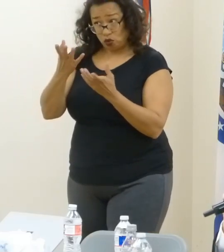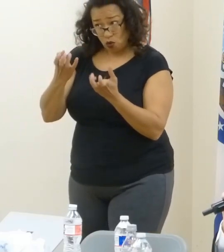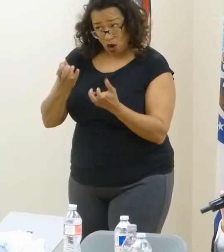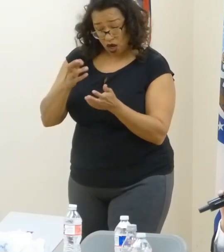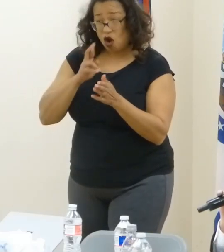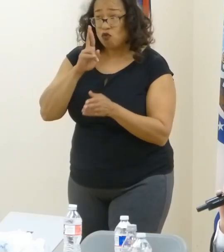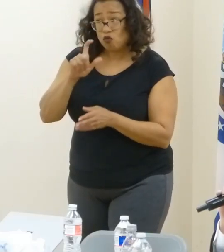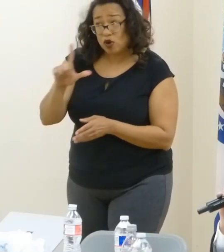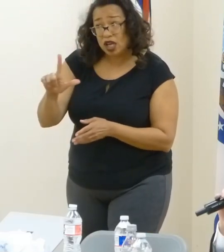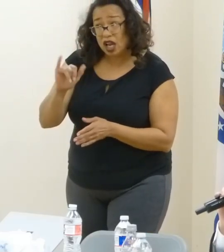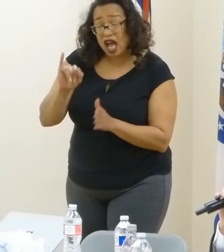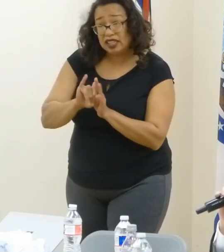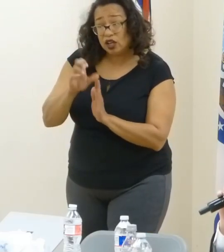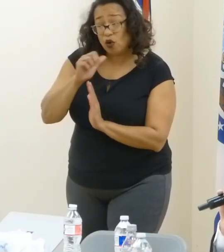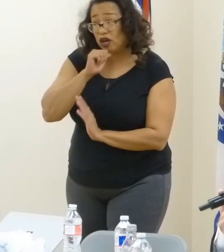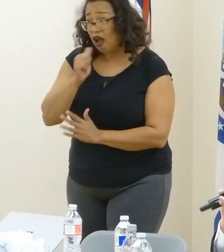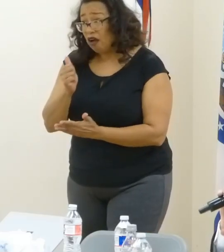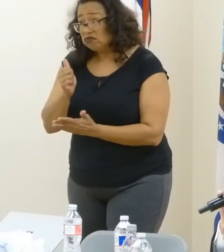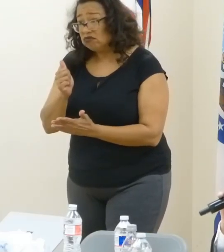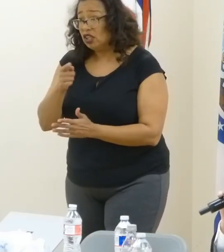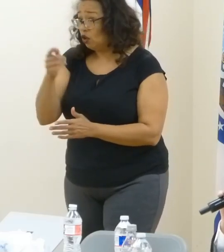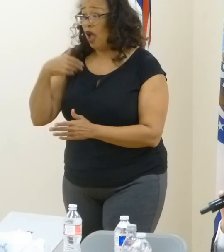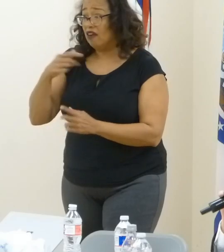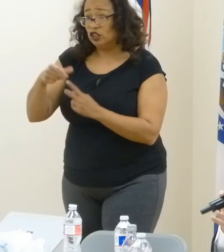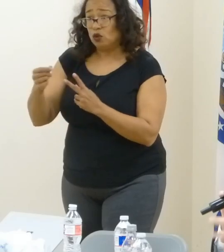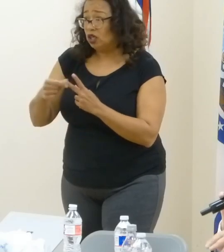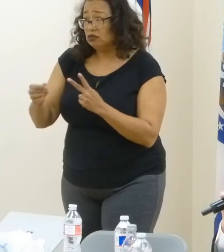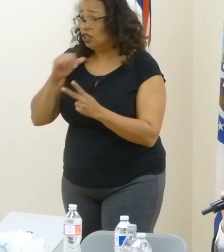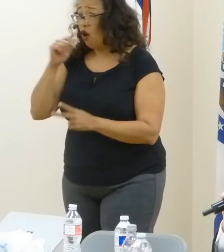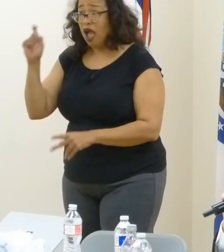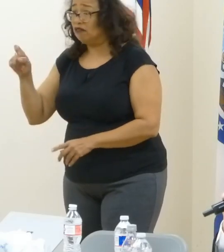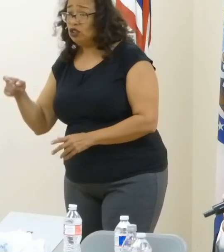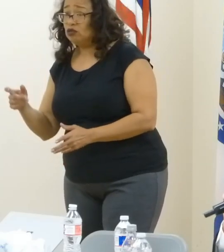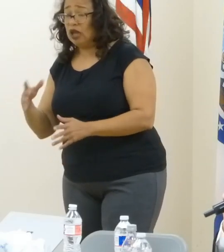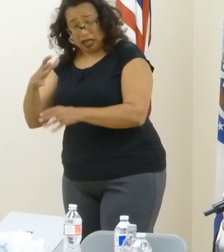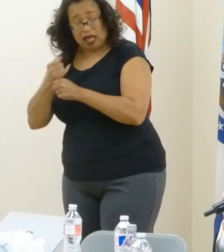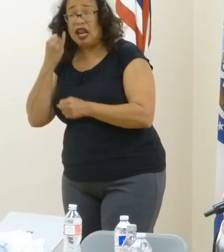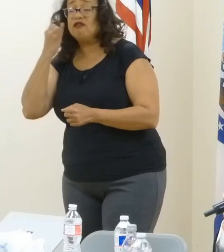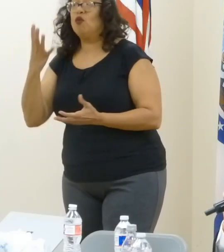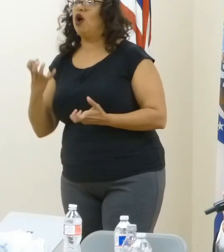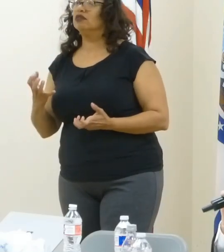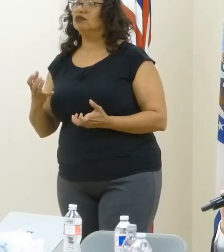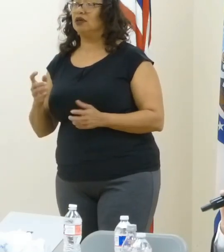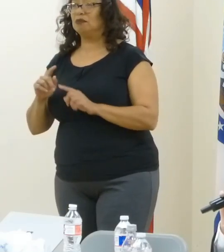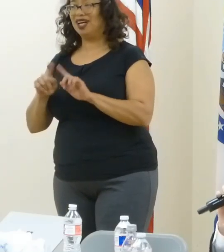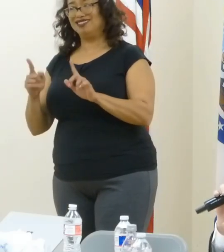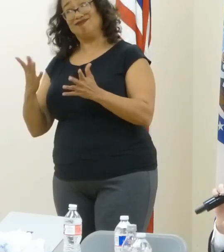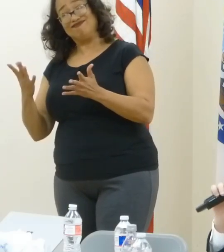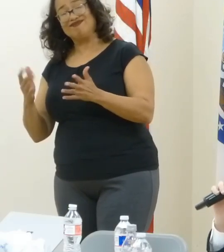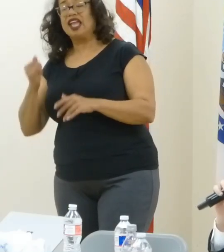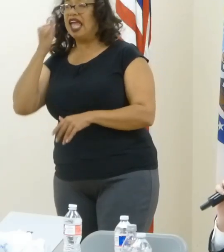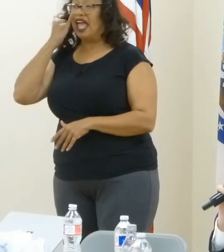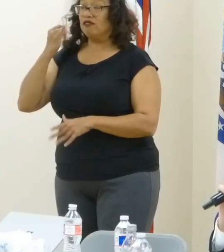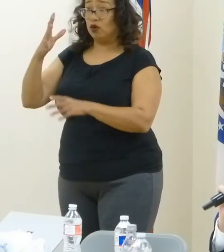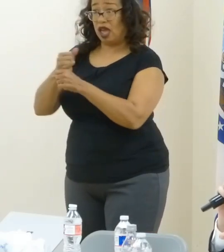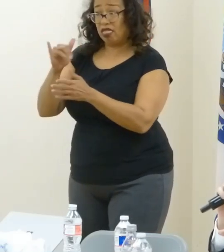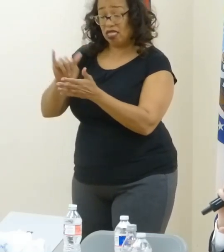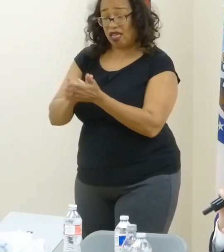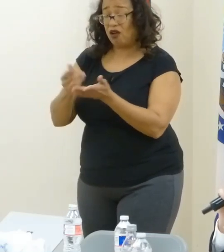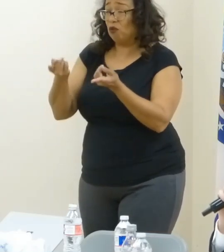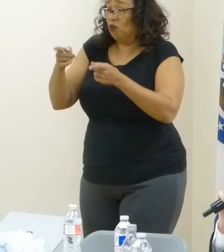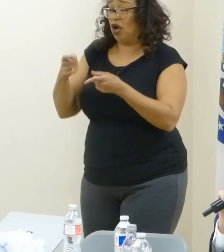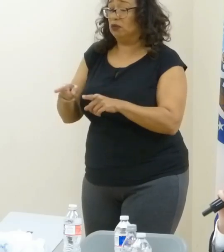compliant ID or not? You have a choice. You don't have to get it. You can get it if you want to. If you get a compliant ID, then you're